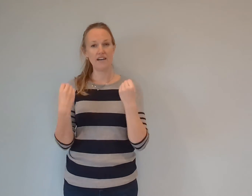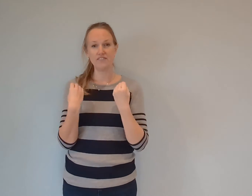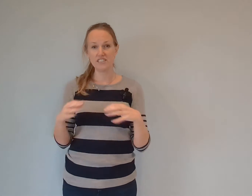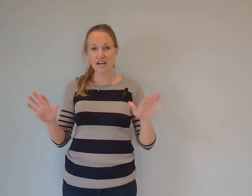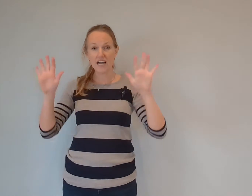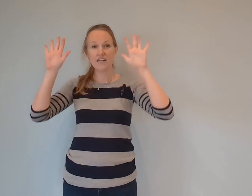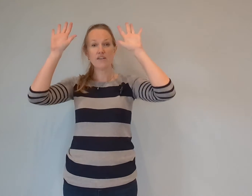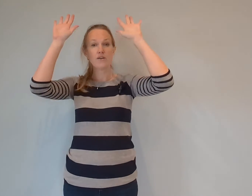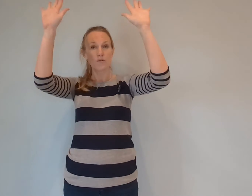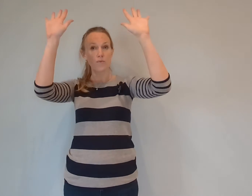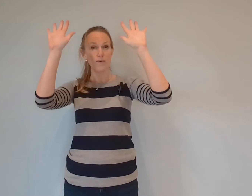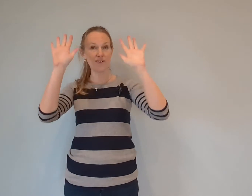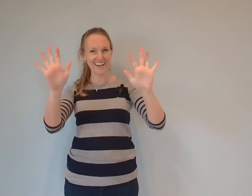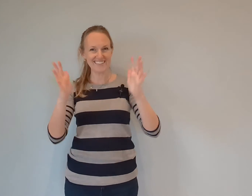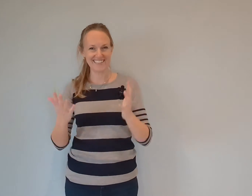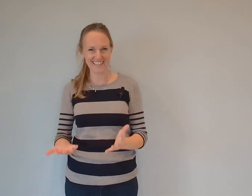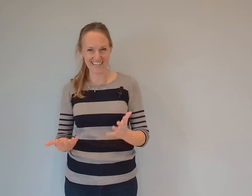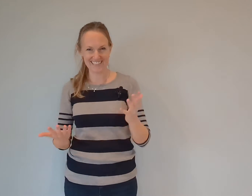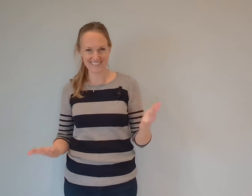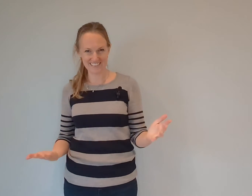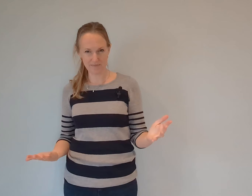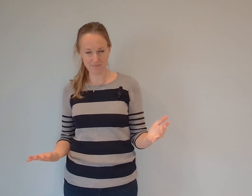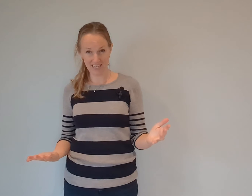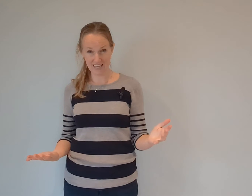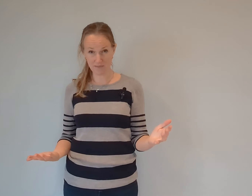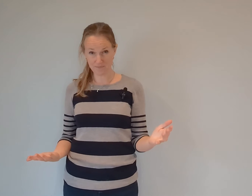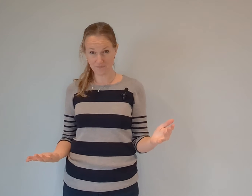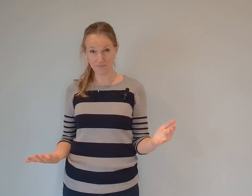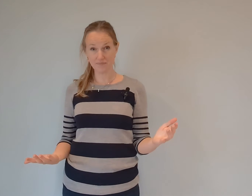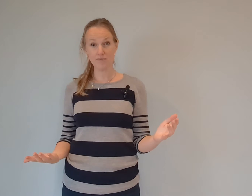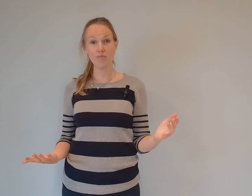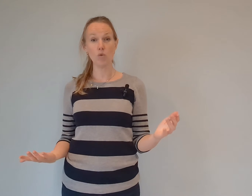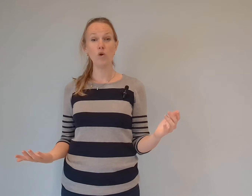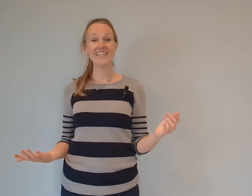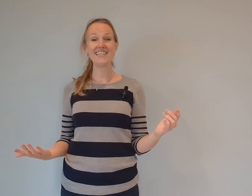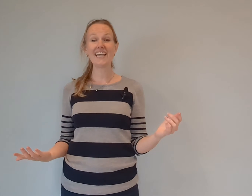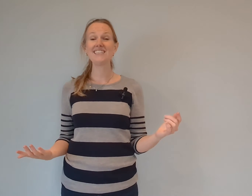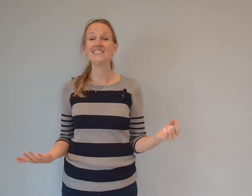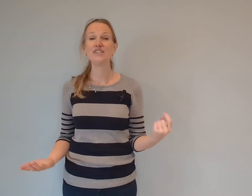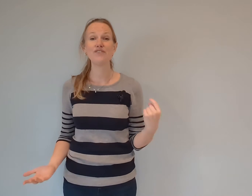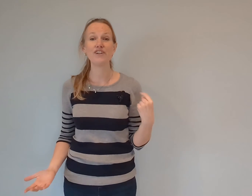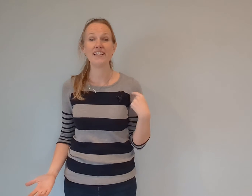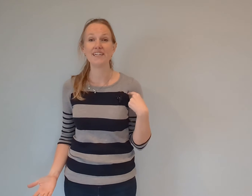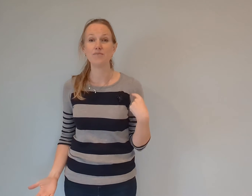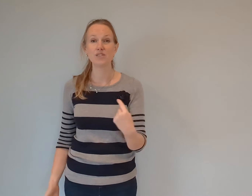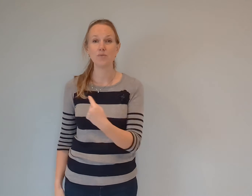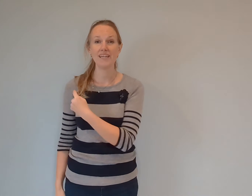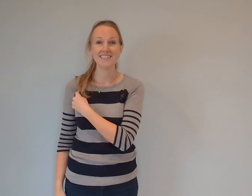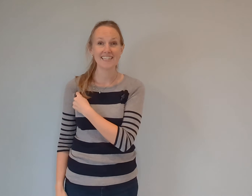have done great things. Okay? We dance in your freedom. So we is like